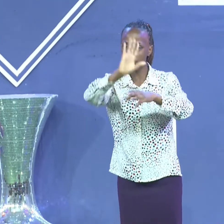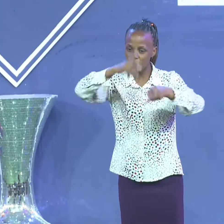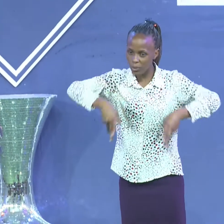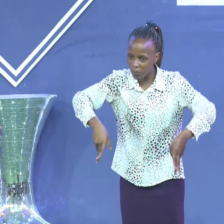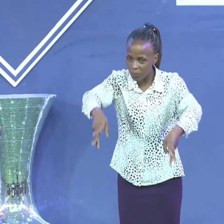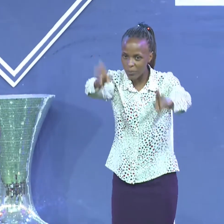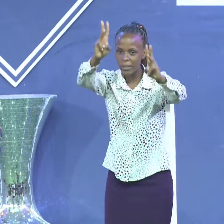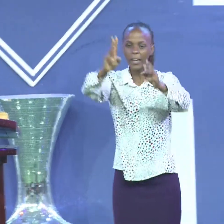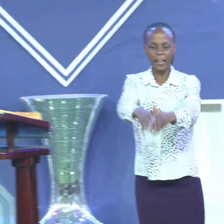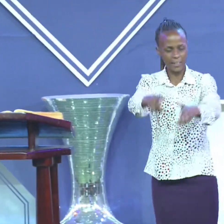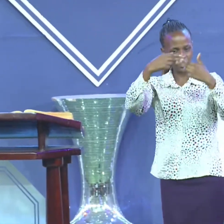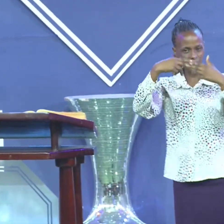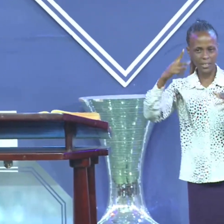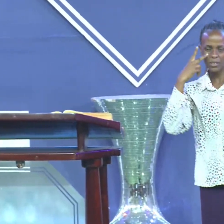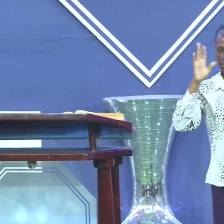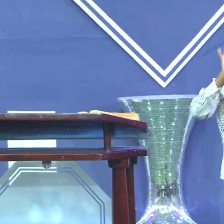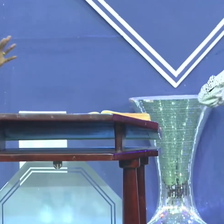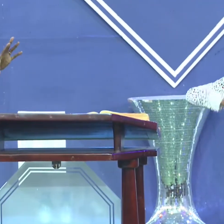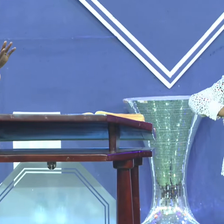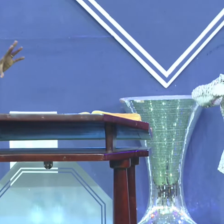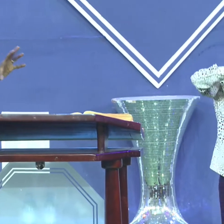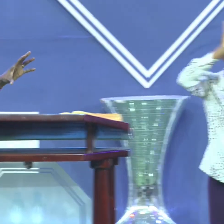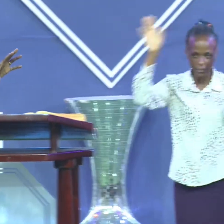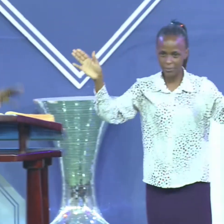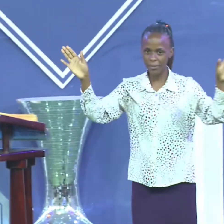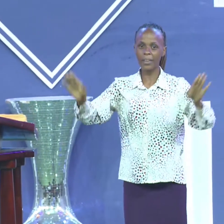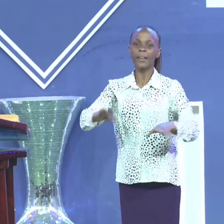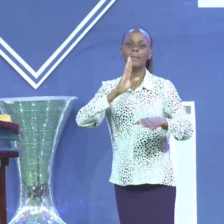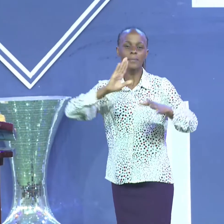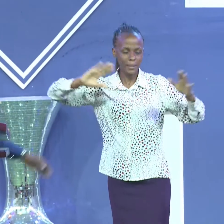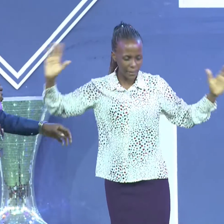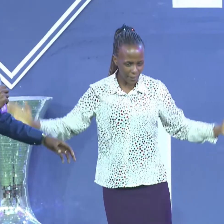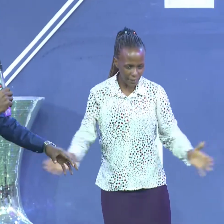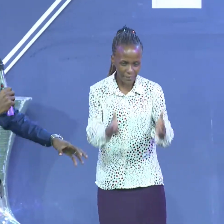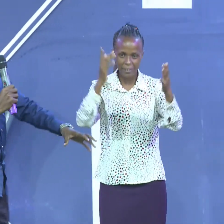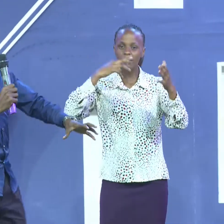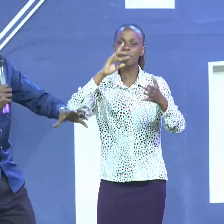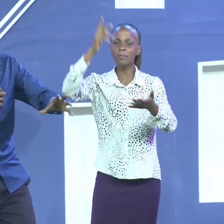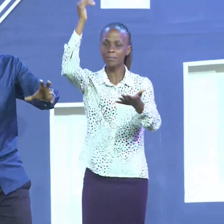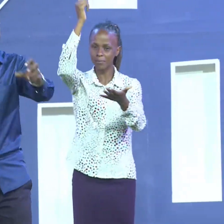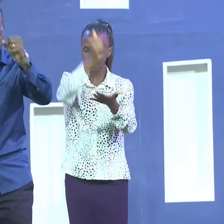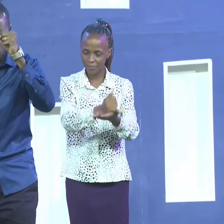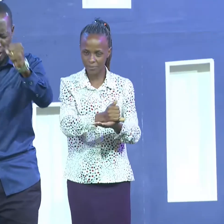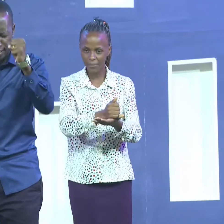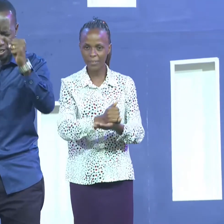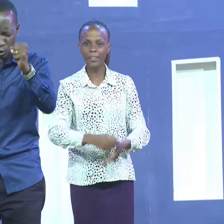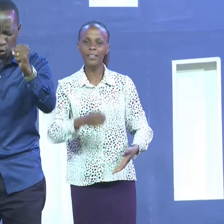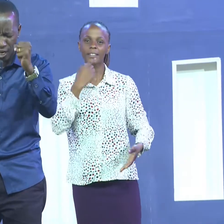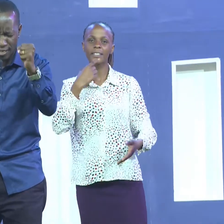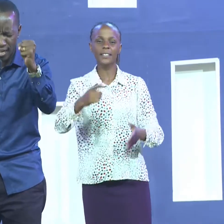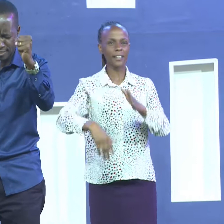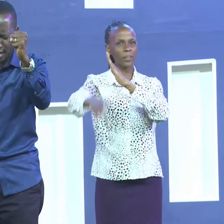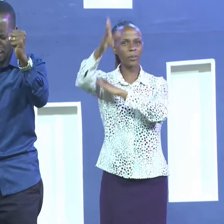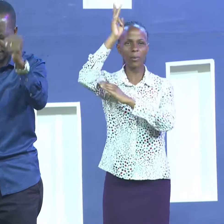enlighten your destiny. Otandiko kulaba chola. And then you will know where you go. Chakalo demu amina. I want you to say amen. Ngogamba katonda agenda